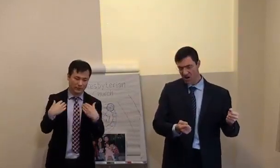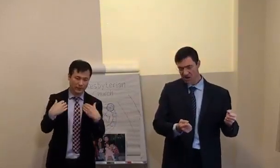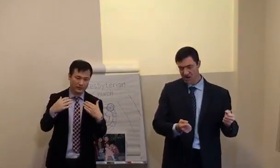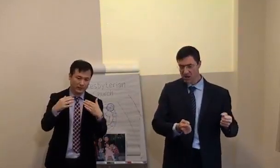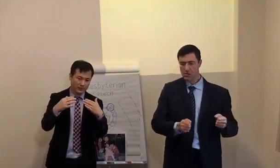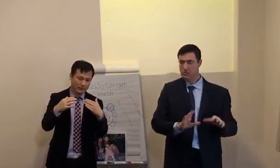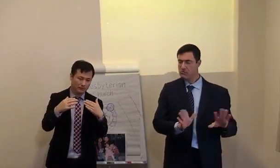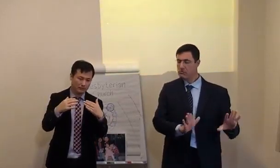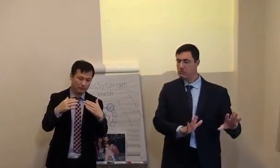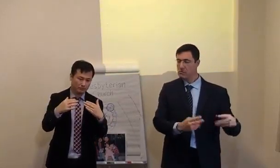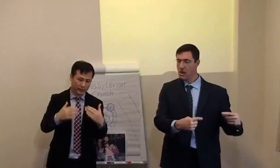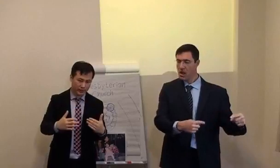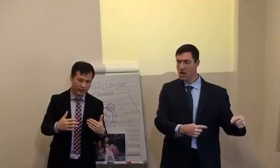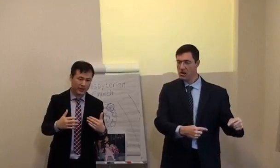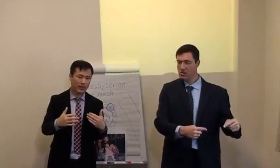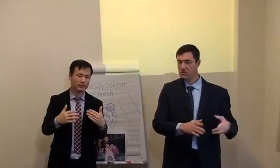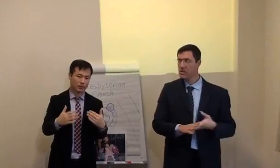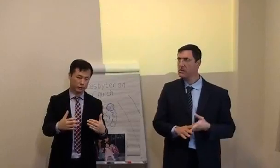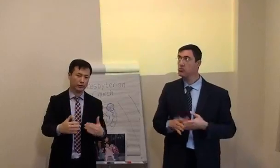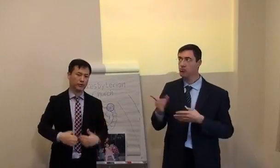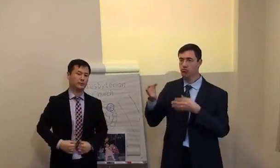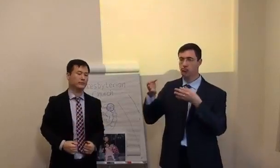feel pressure and persecution.